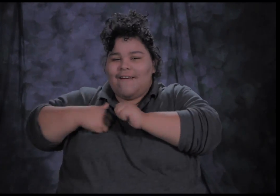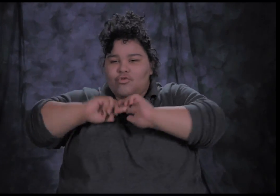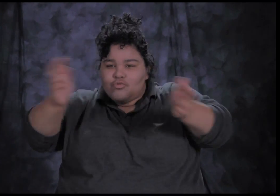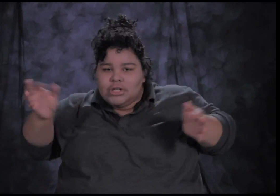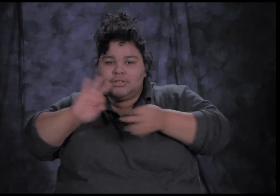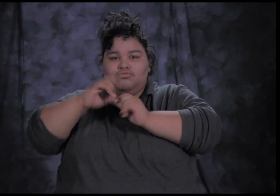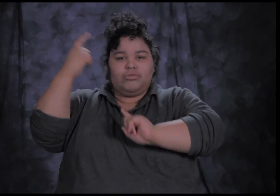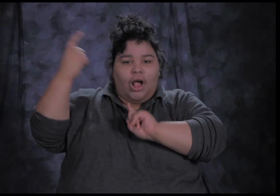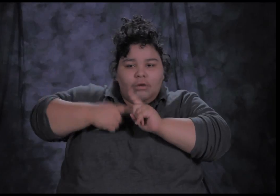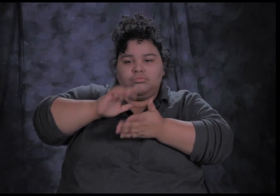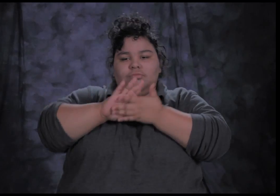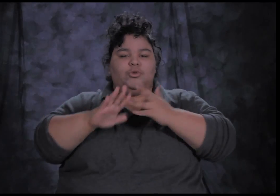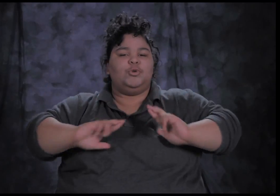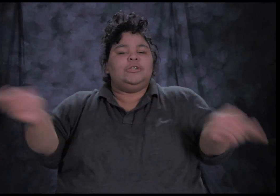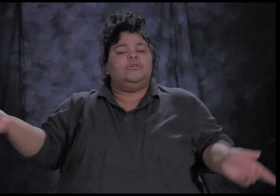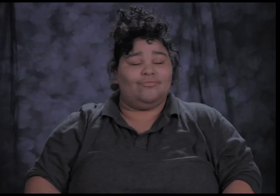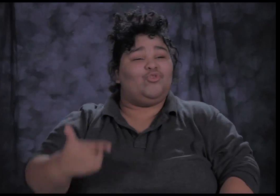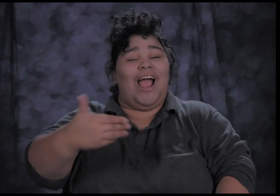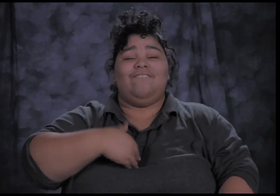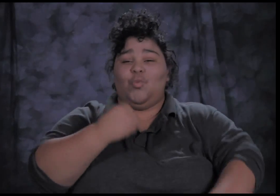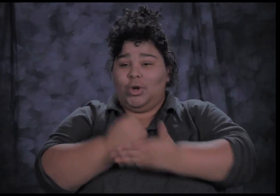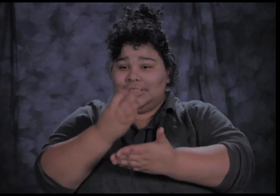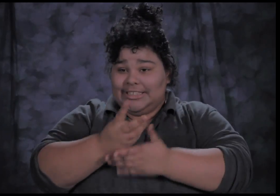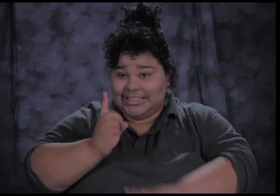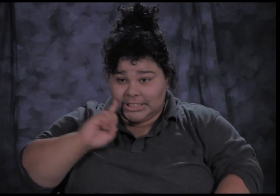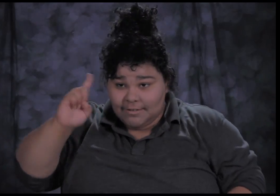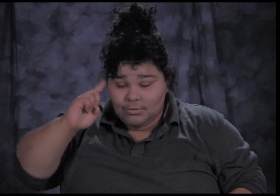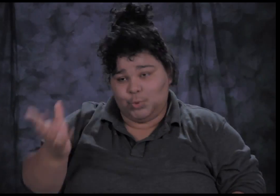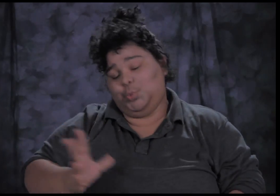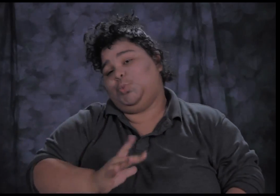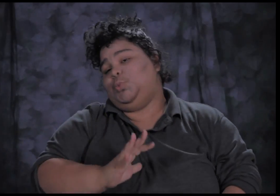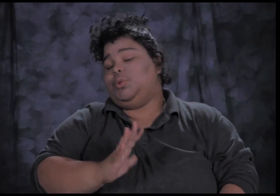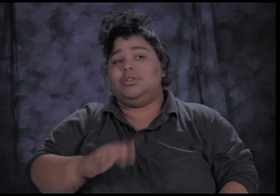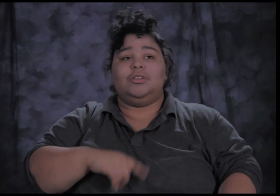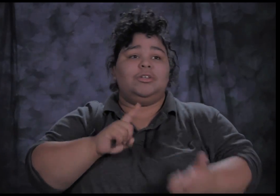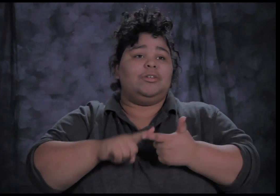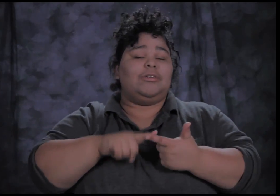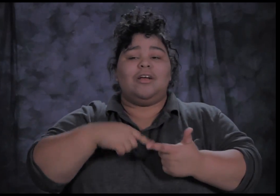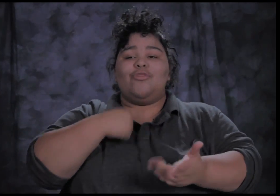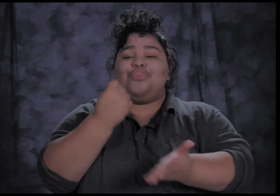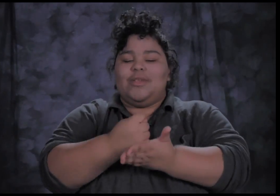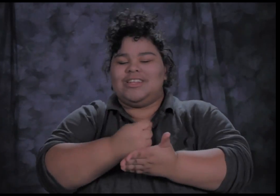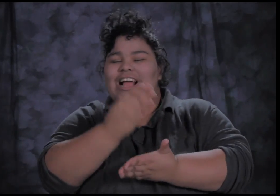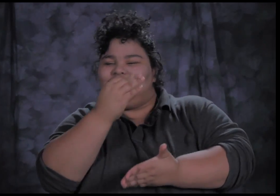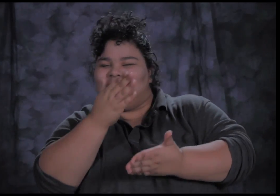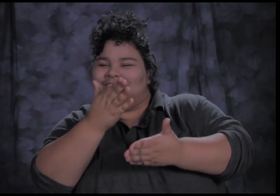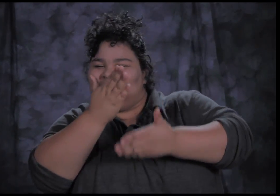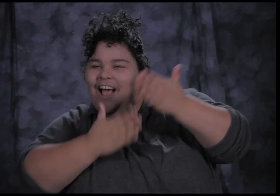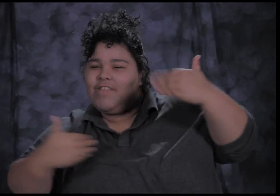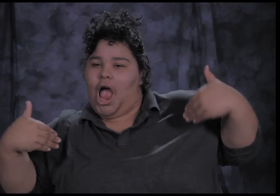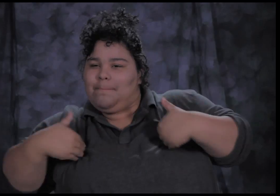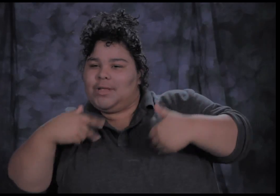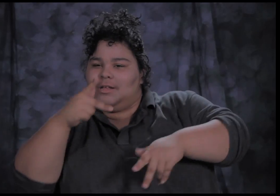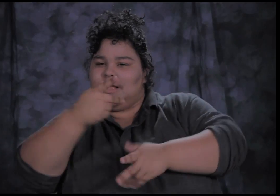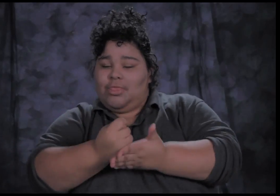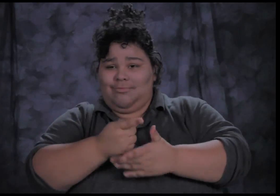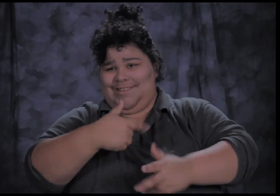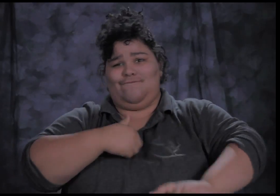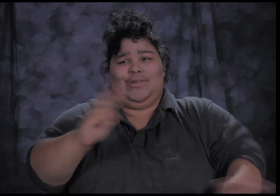That was great because it's much easier to communicate. And I feel like I can interact directly with